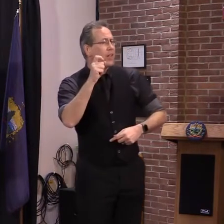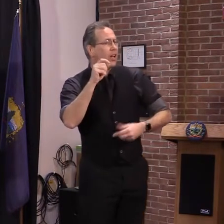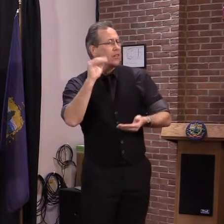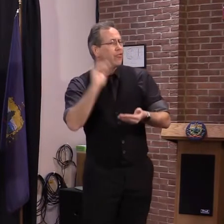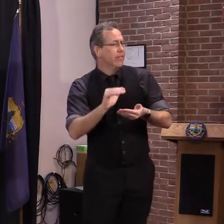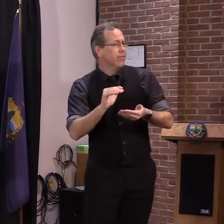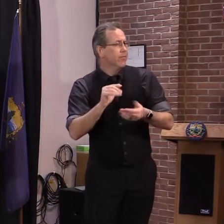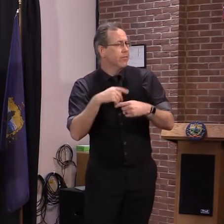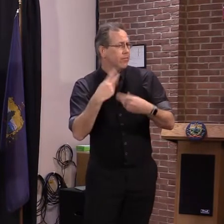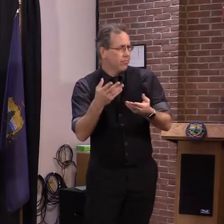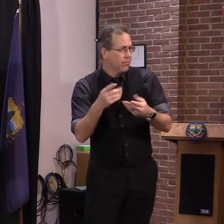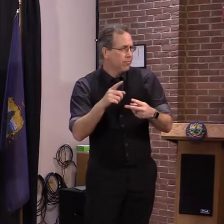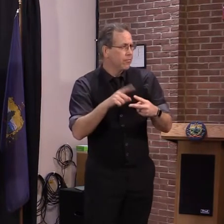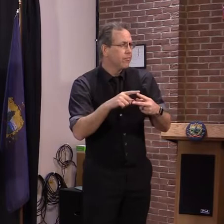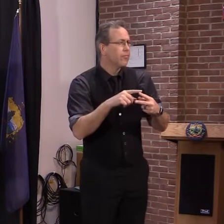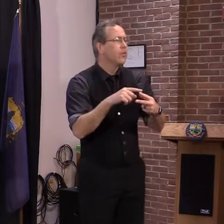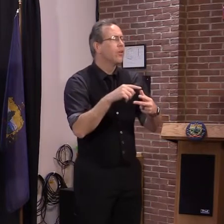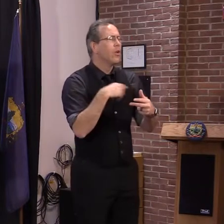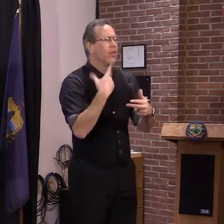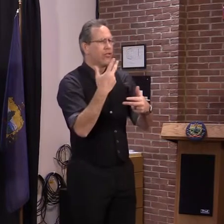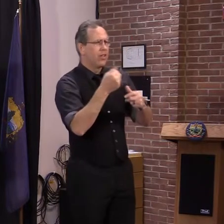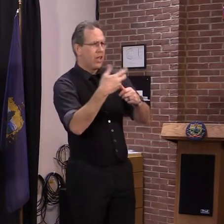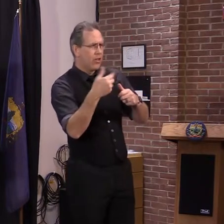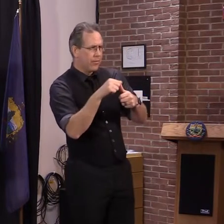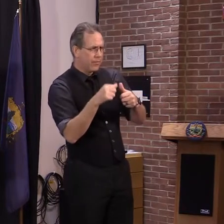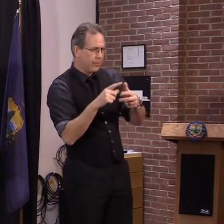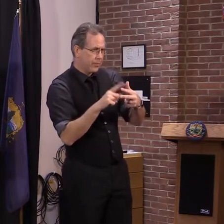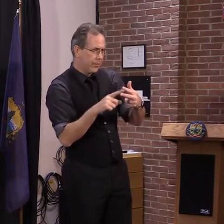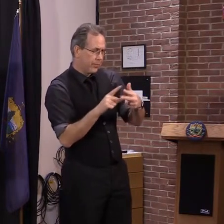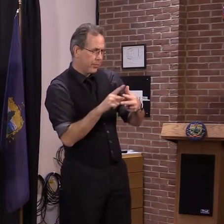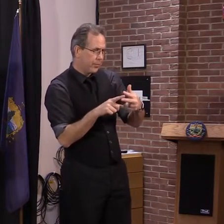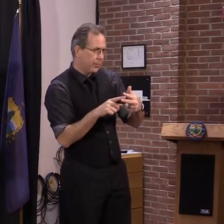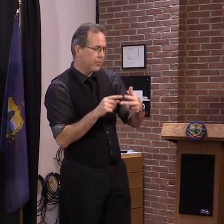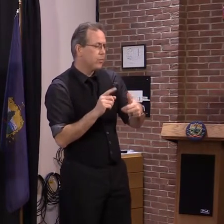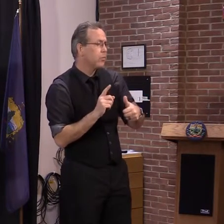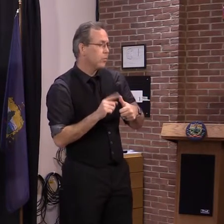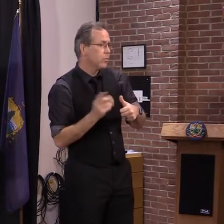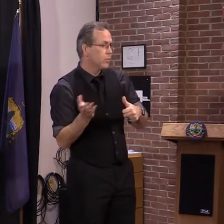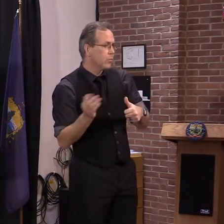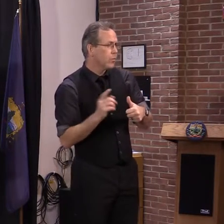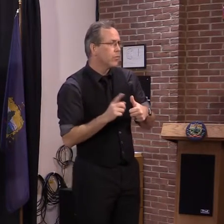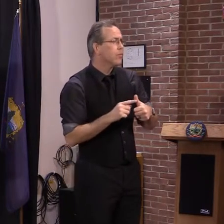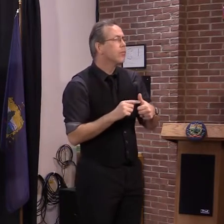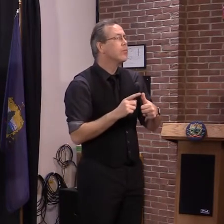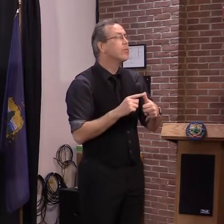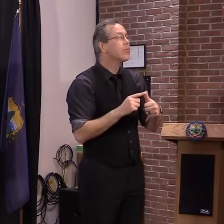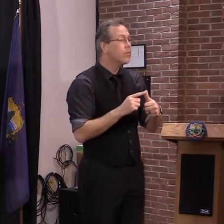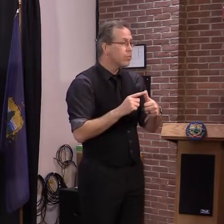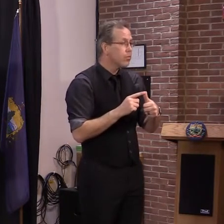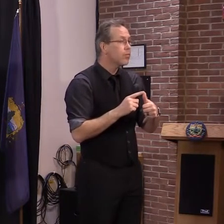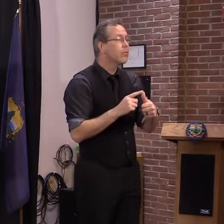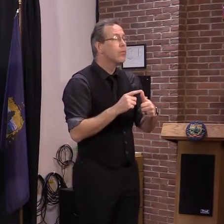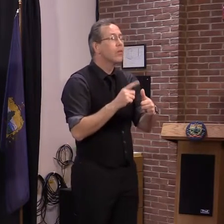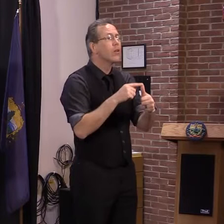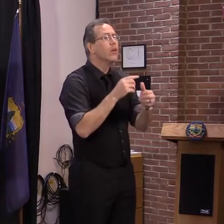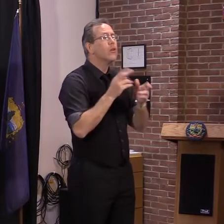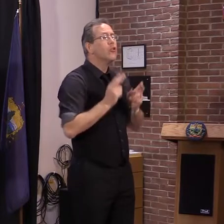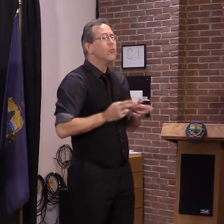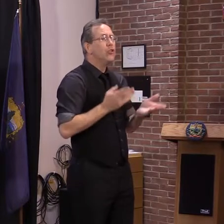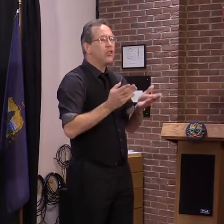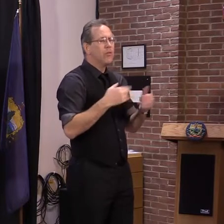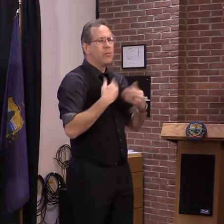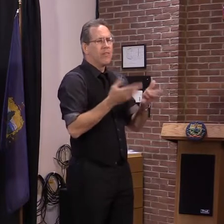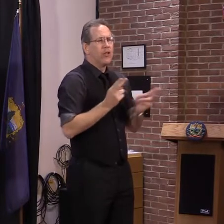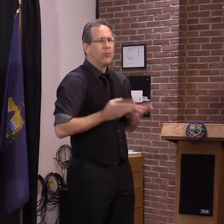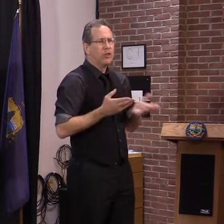highlight three of the proposed tax credits that are related to the Agency of Human Services and the services we provide. One